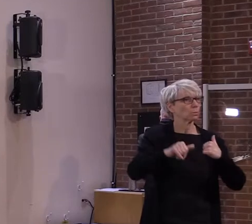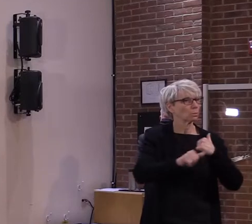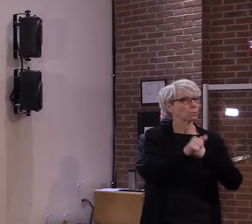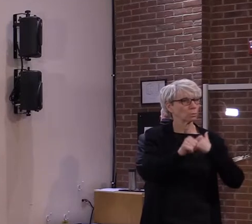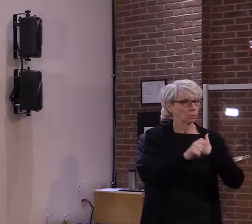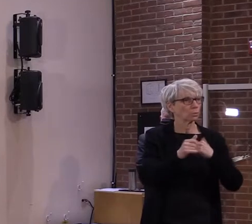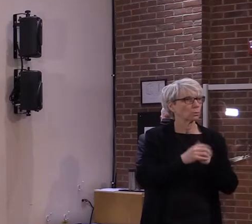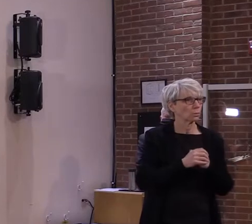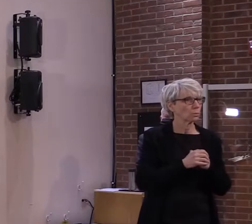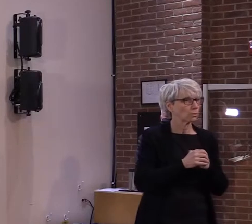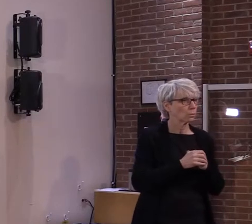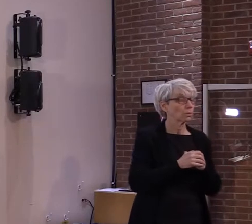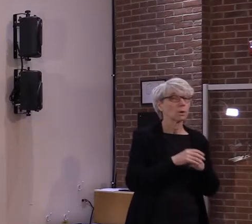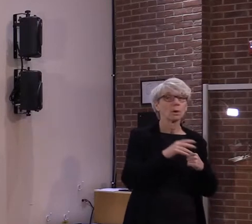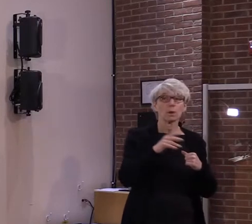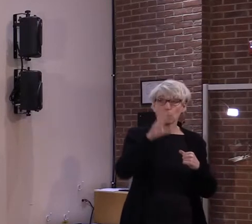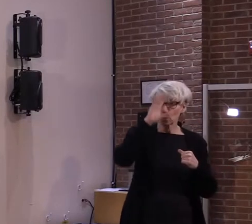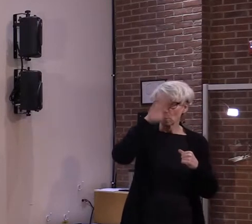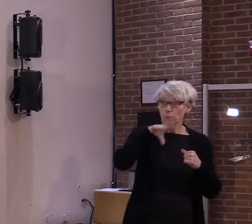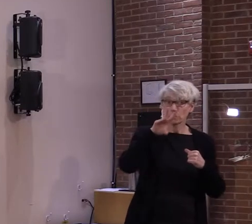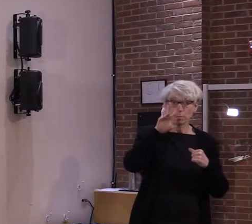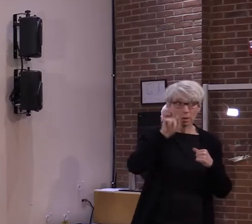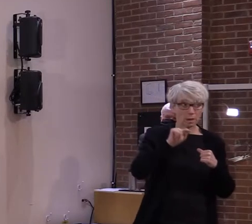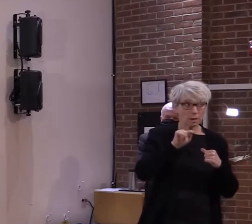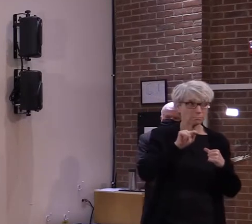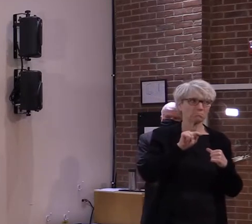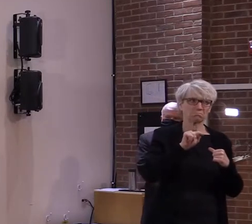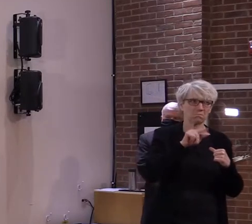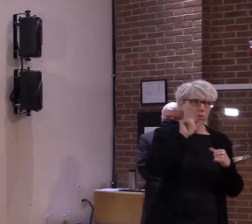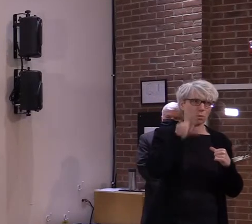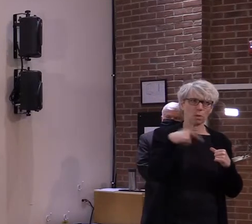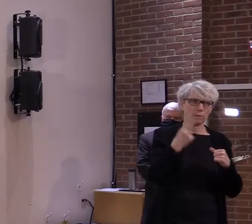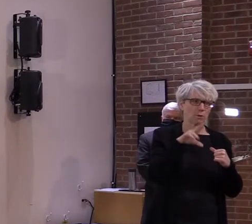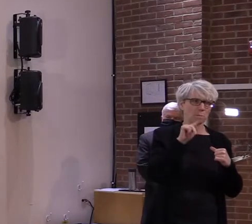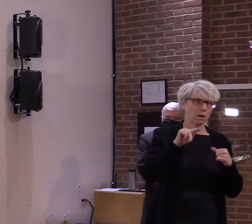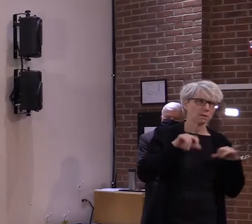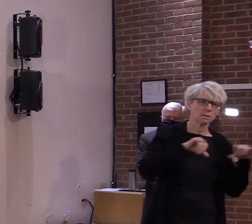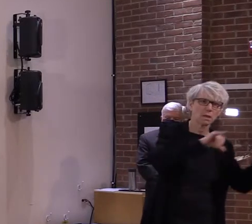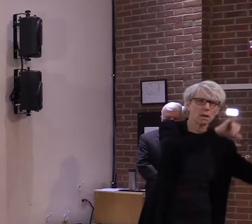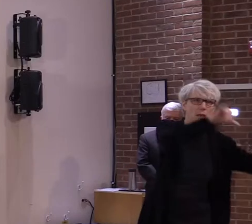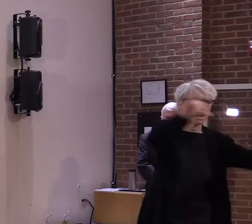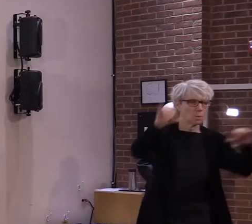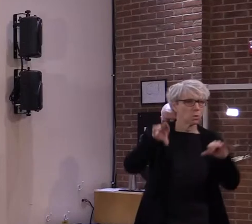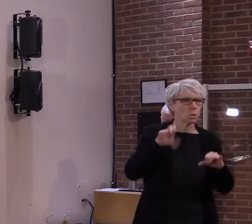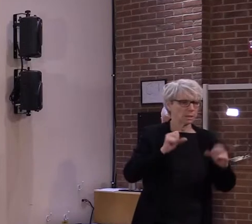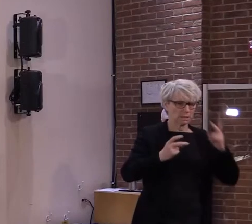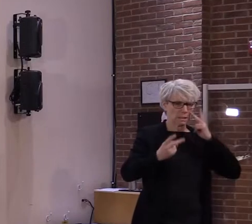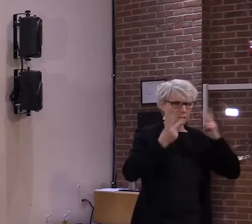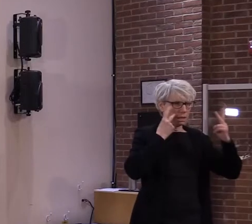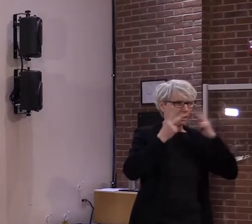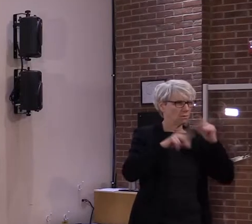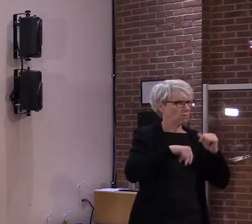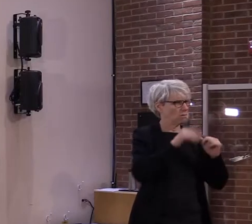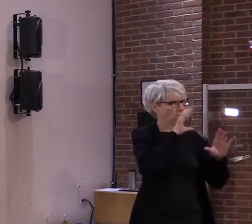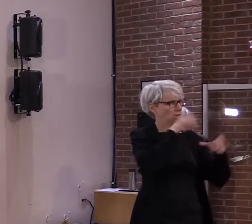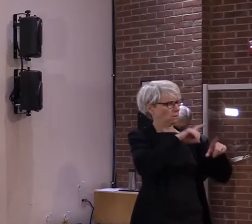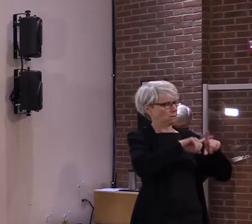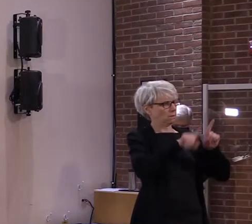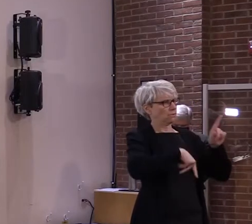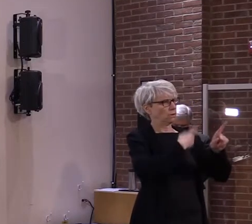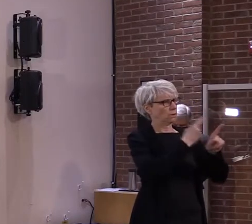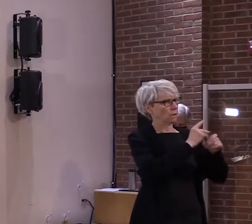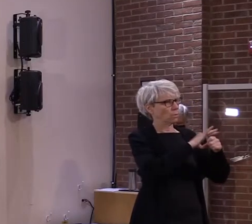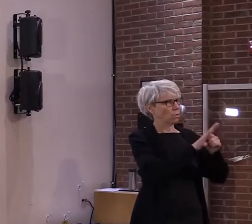Vermont, along with the rest of the nation, is seeing more and more evidence that variants, first identified in the UK